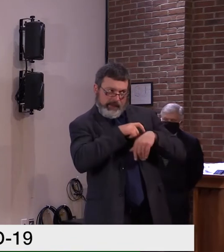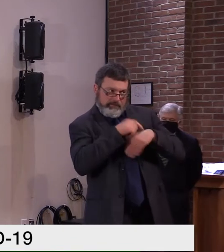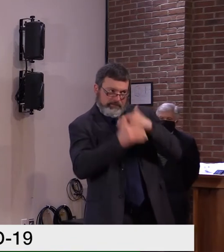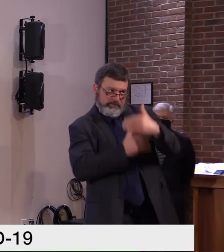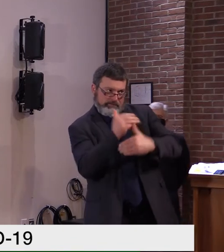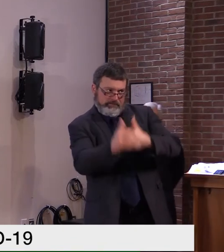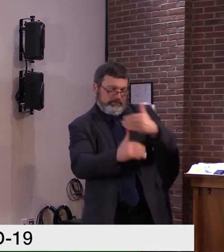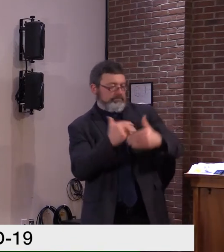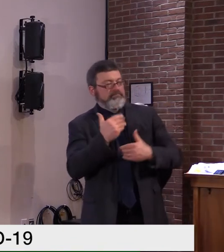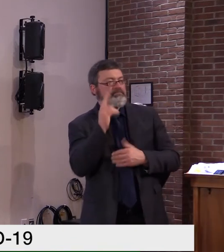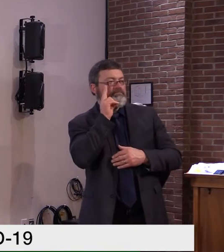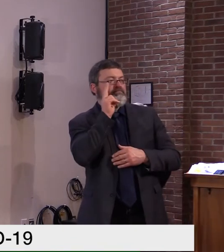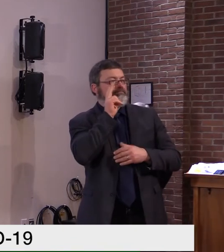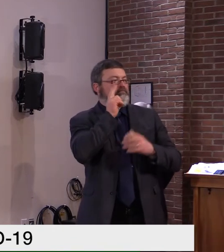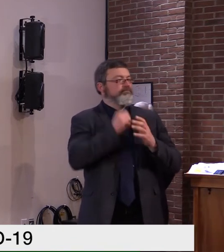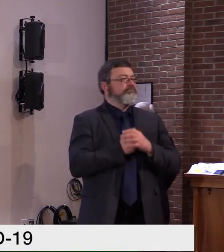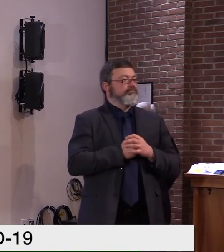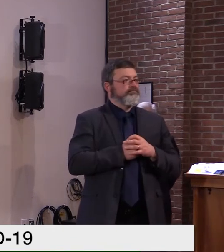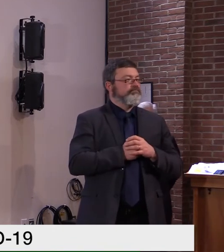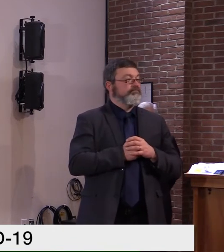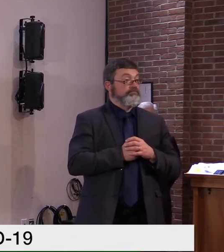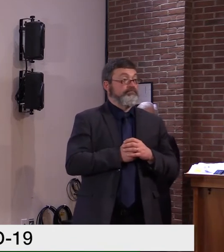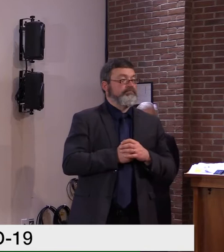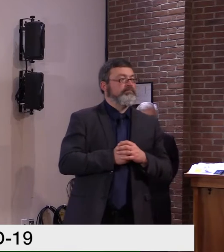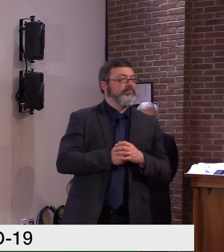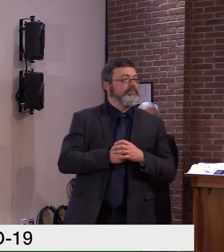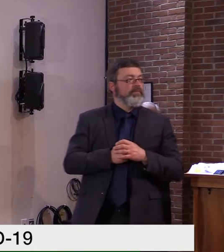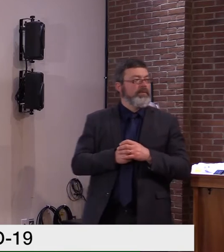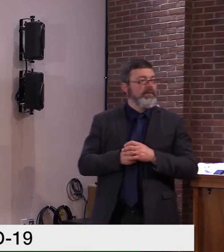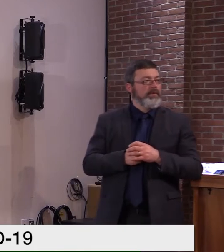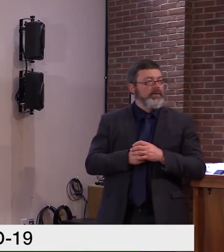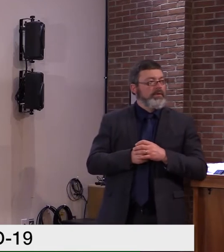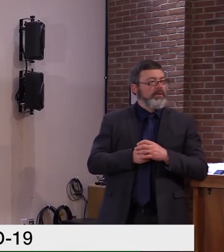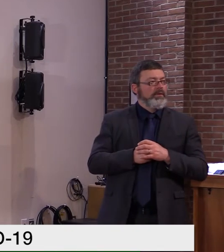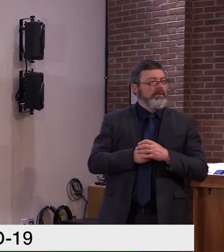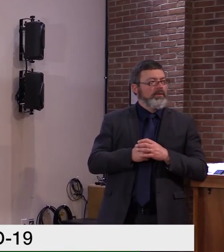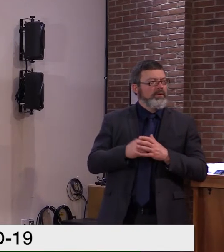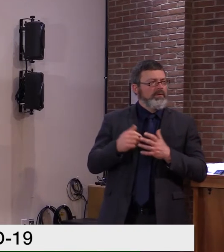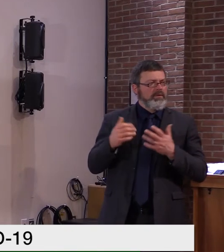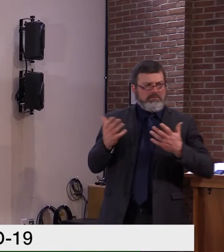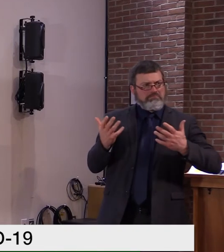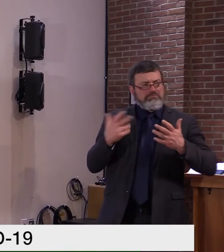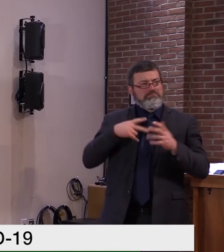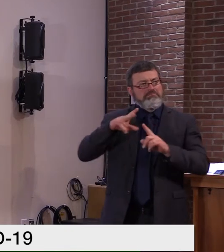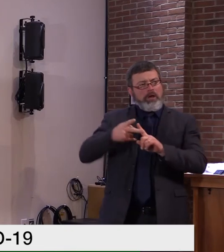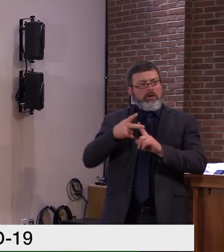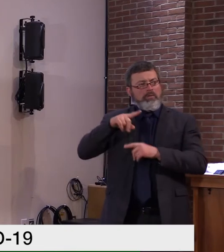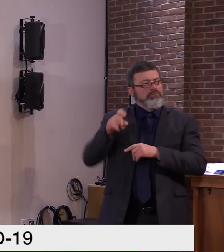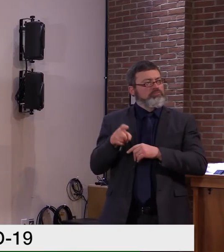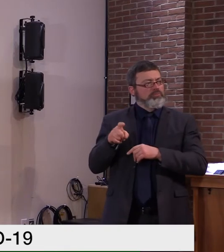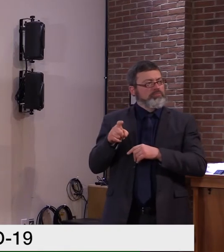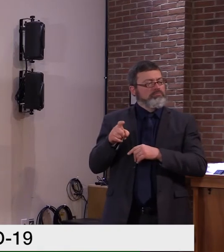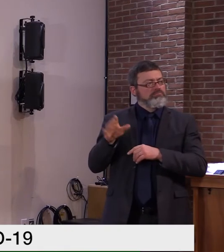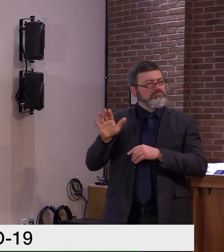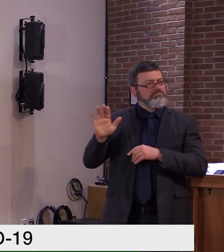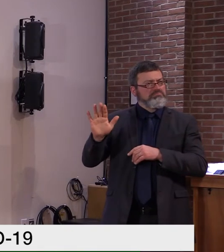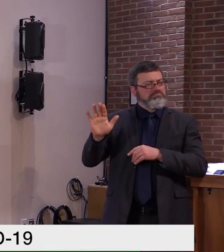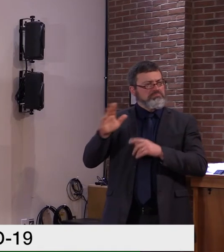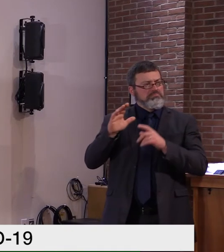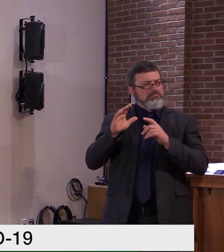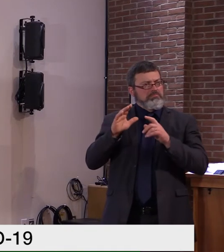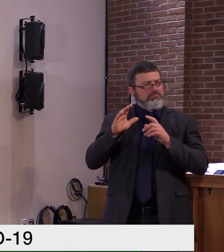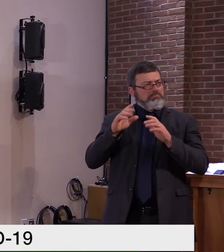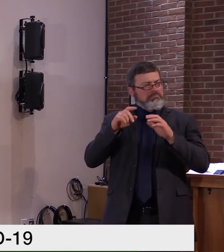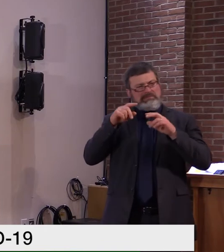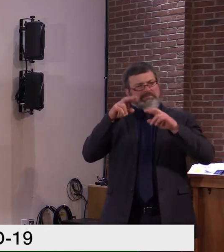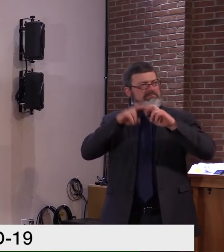Does the evidence or outcome of Thanksgiving at all affect your decision whether or not to keep that gathering restriction in